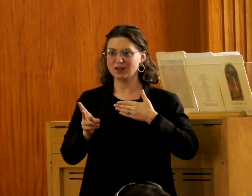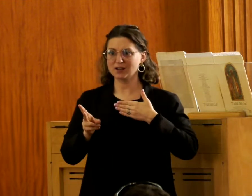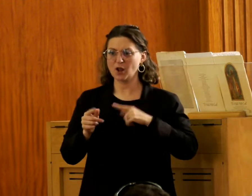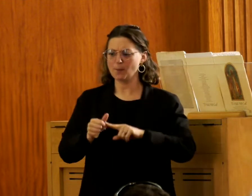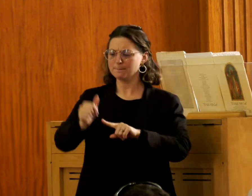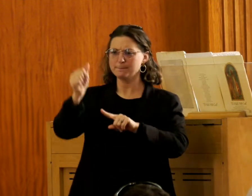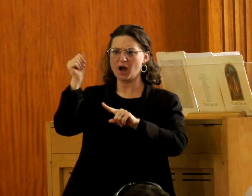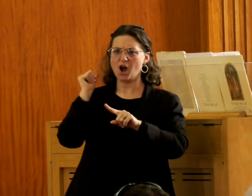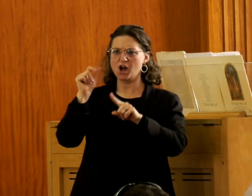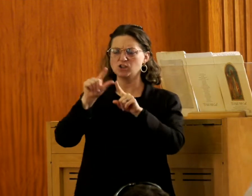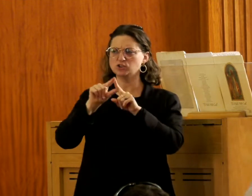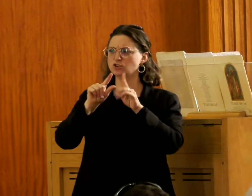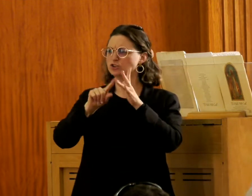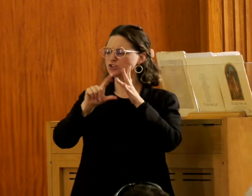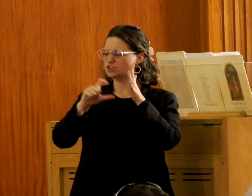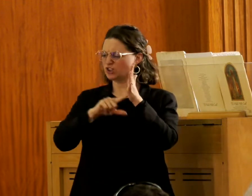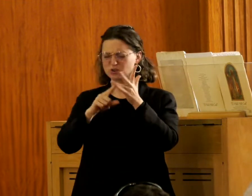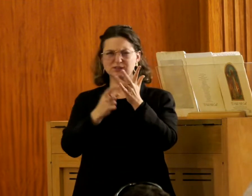behind Dr.